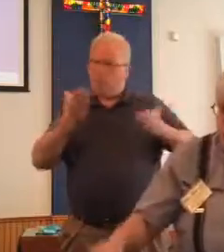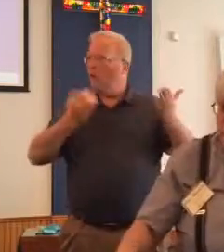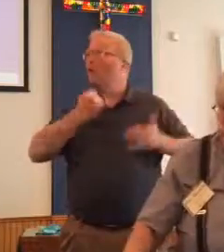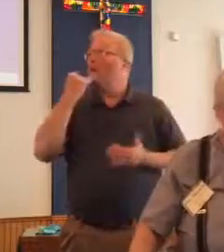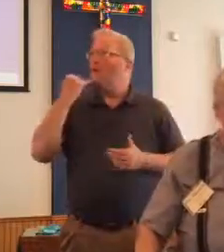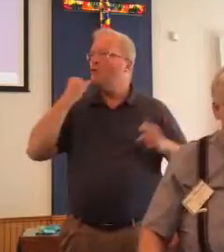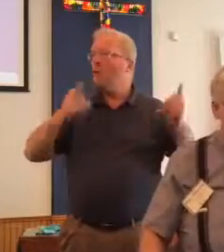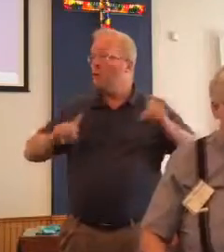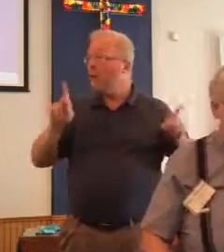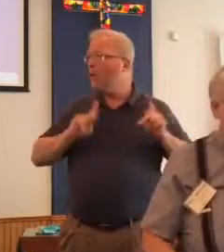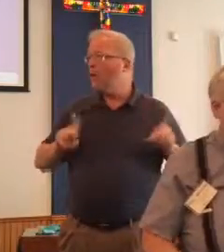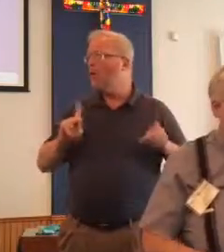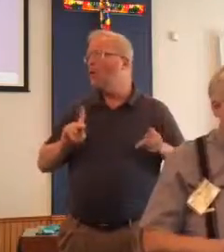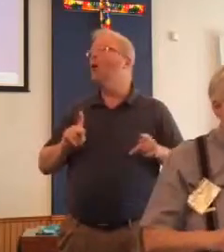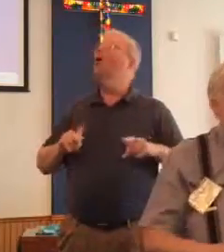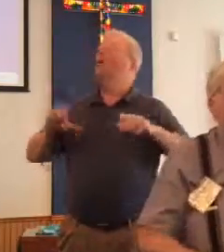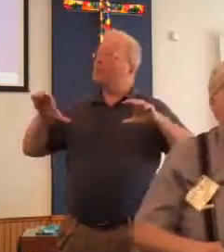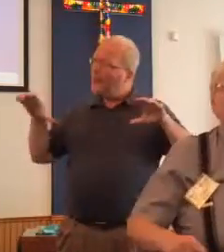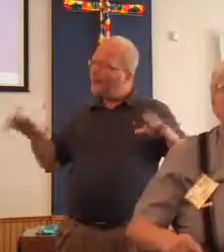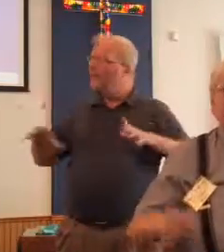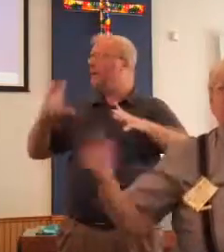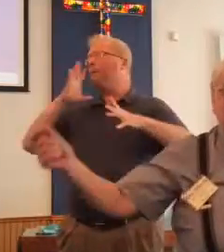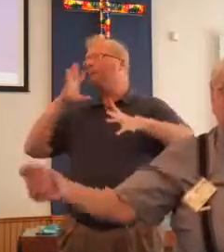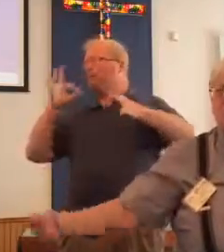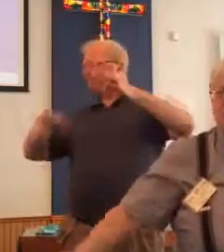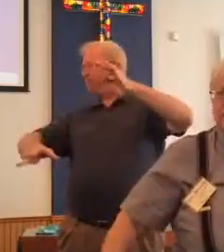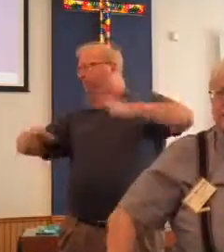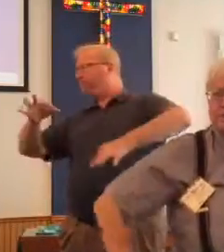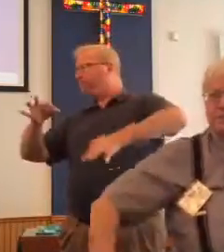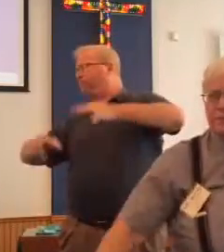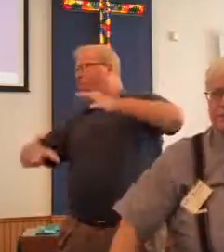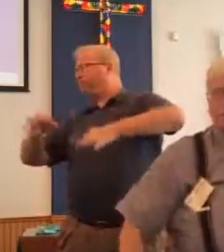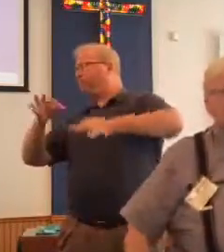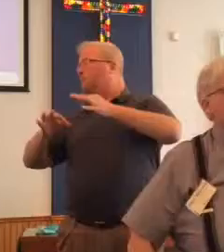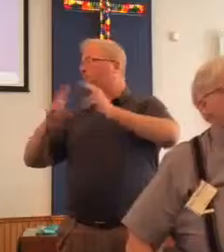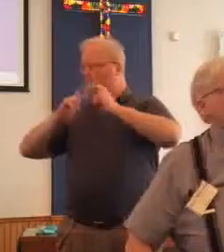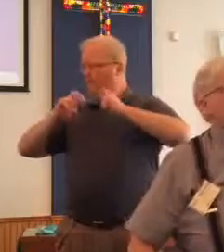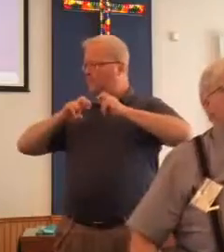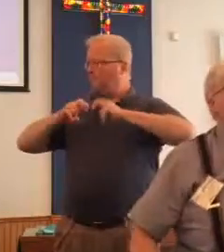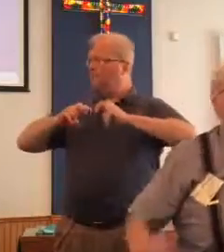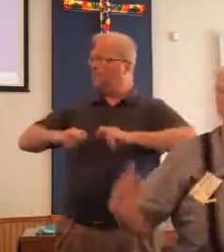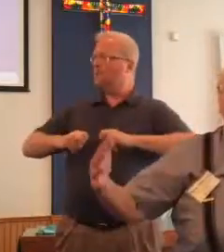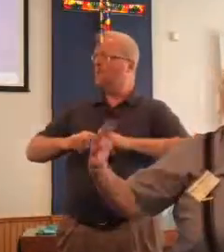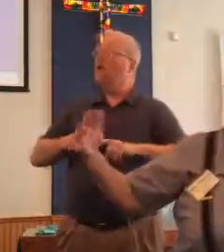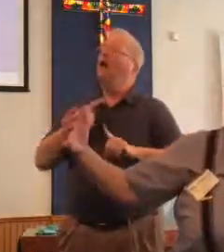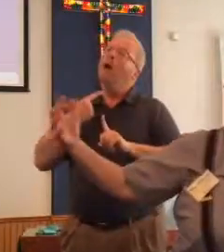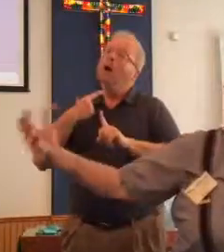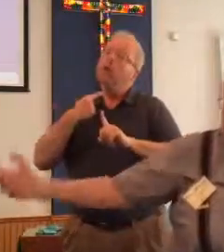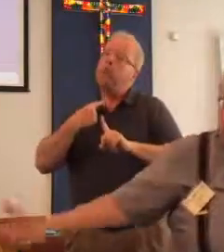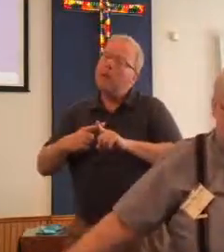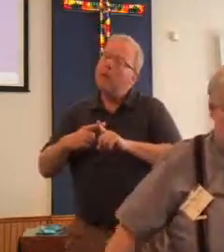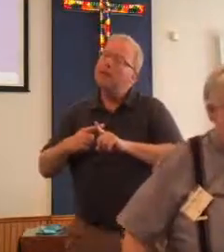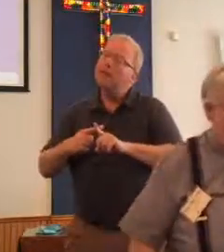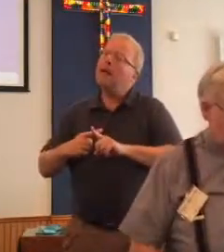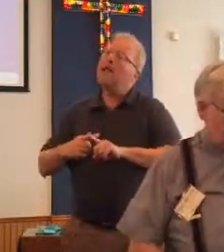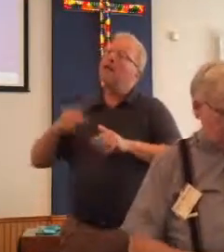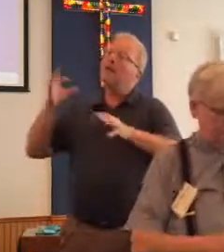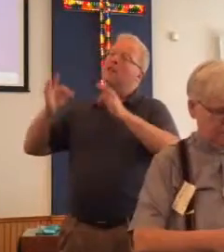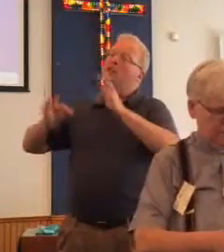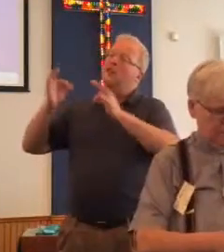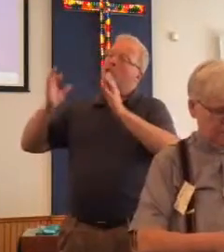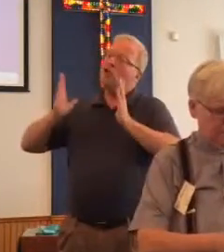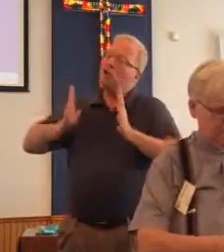today call judges. And they led the armies. So they were like all-round leaders.